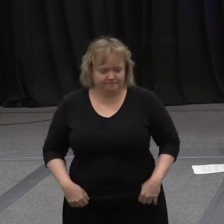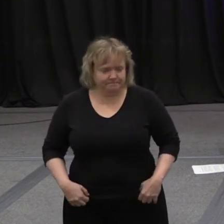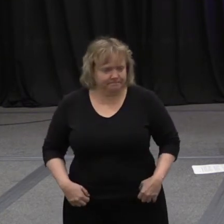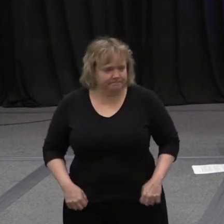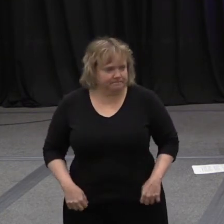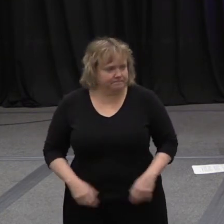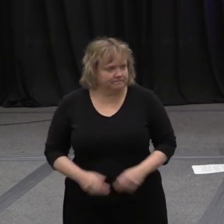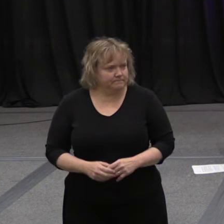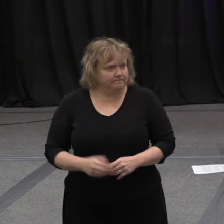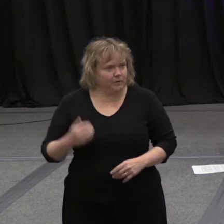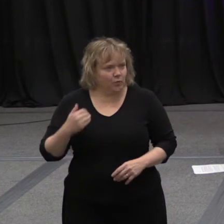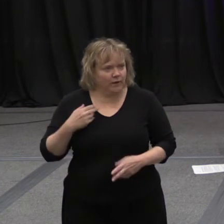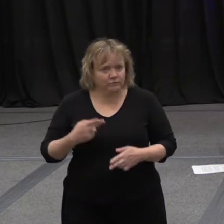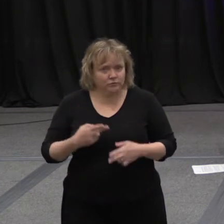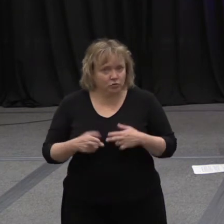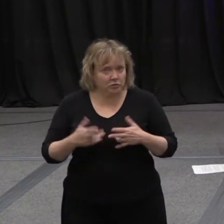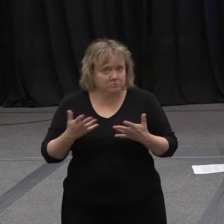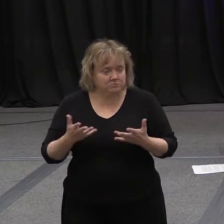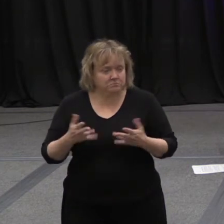Okay. Do you want to close?